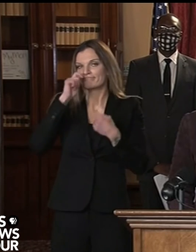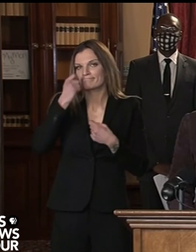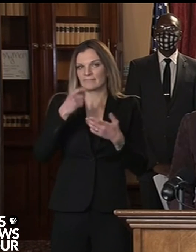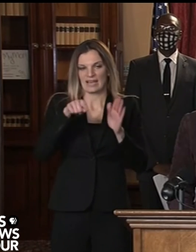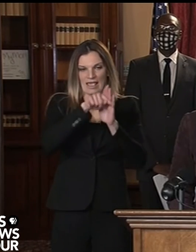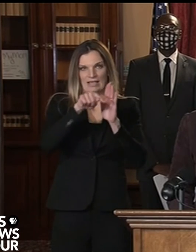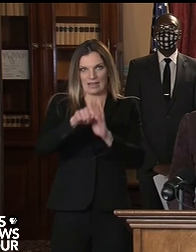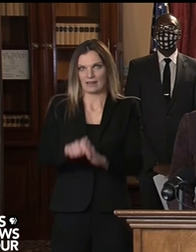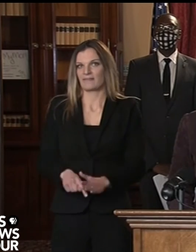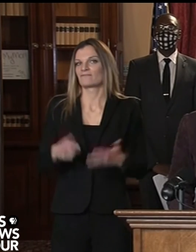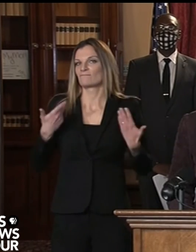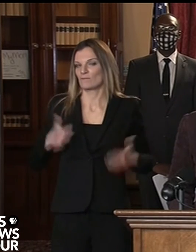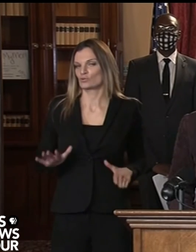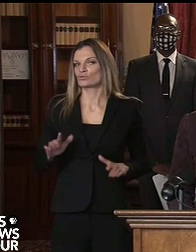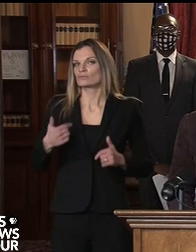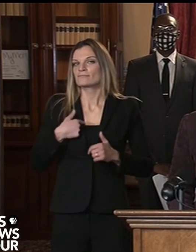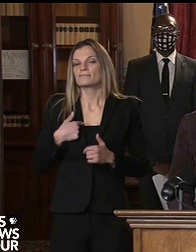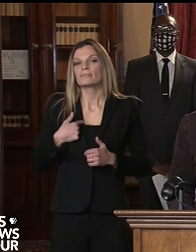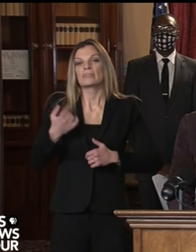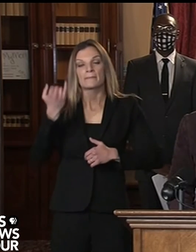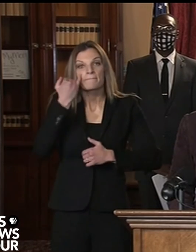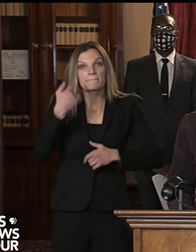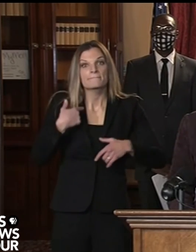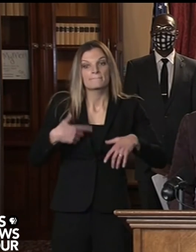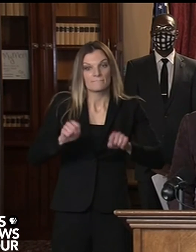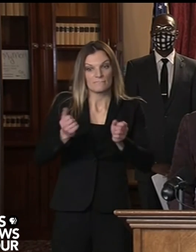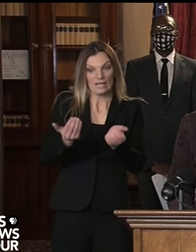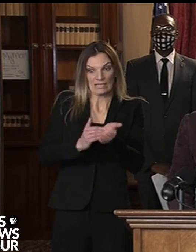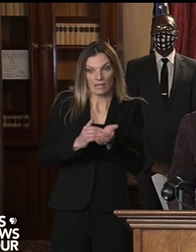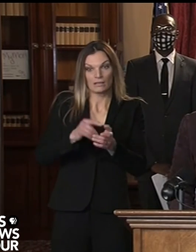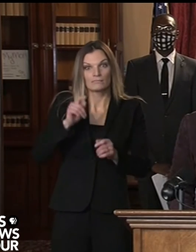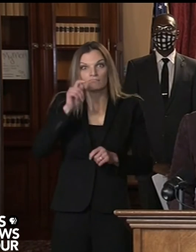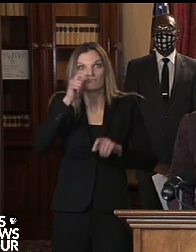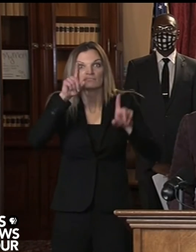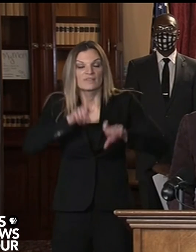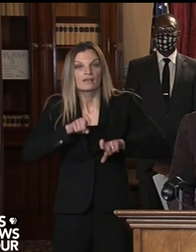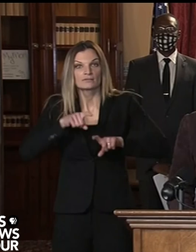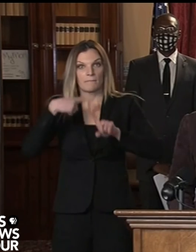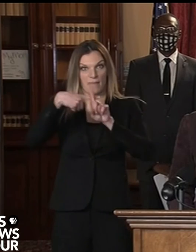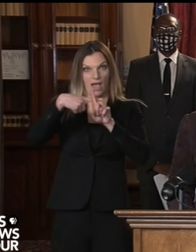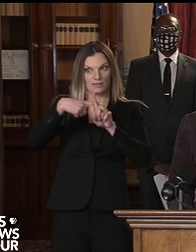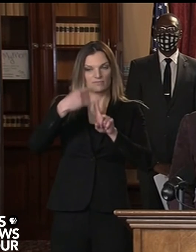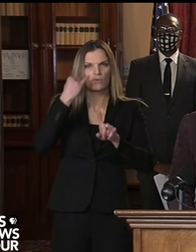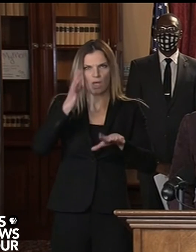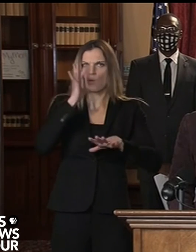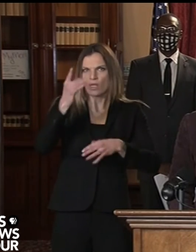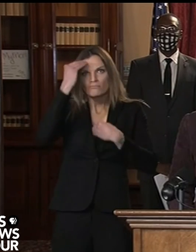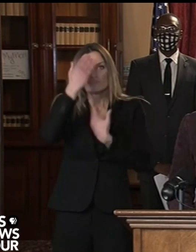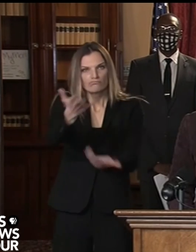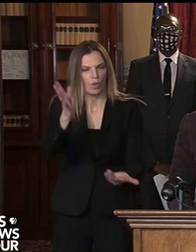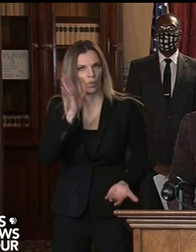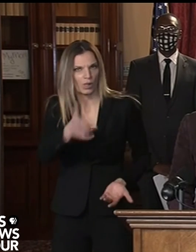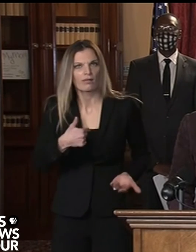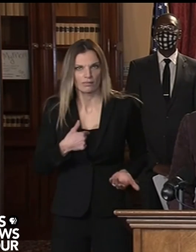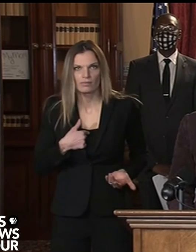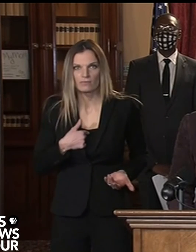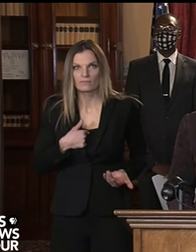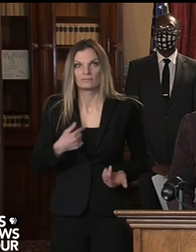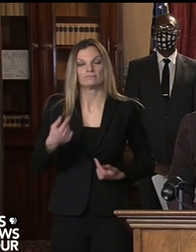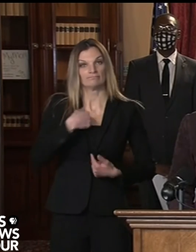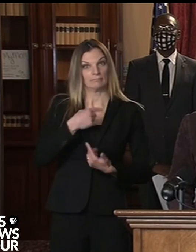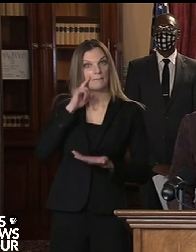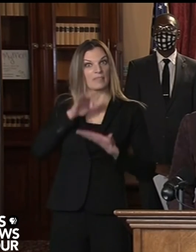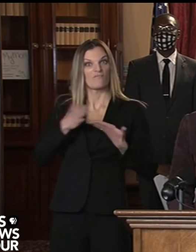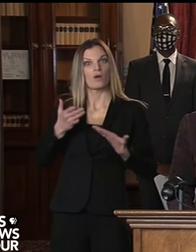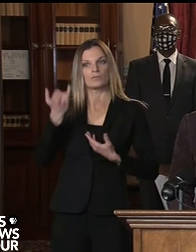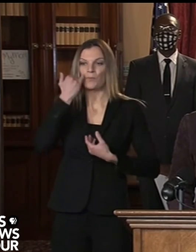were negative. If I should take a COVID test that comes back positive, I will absolutely disclose it. And I think all elected